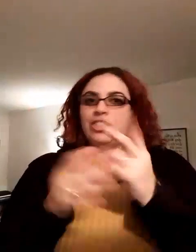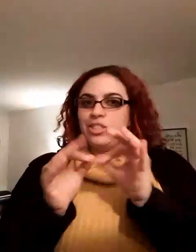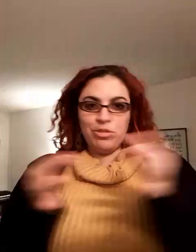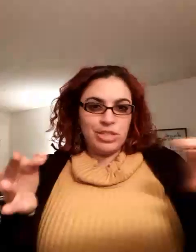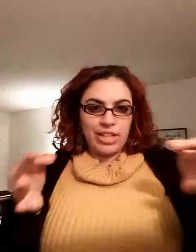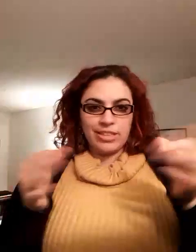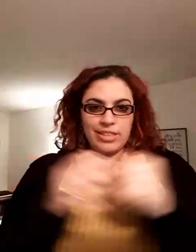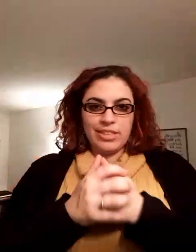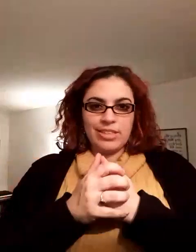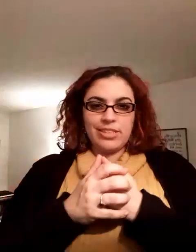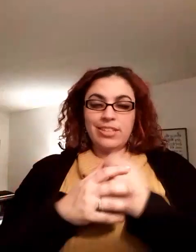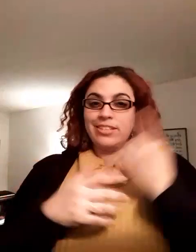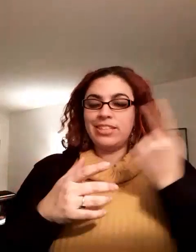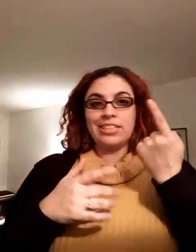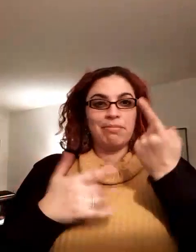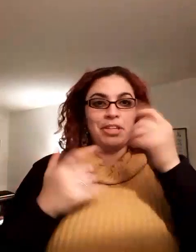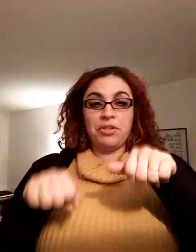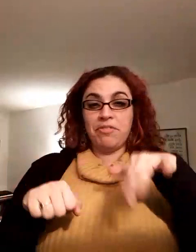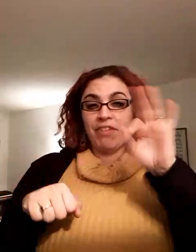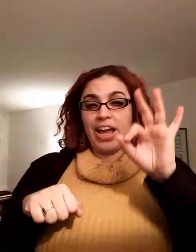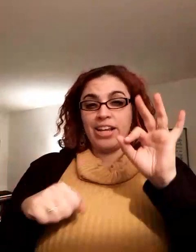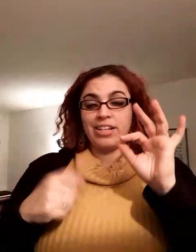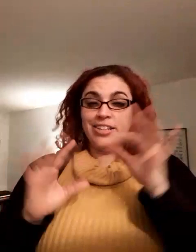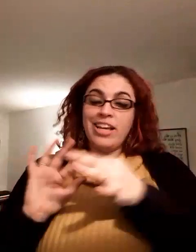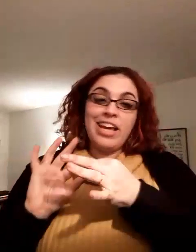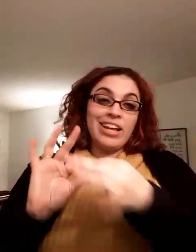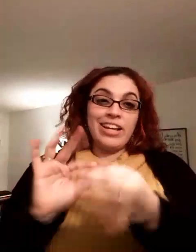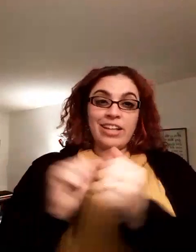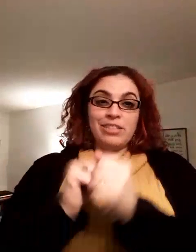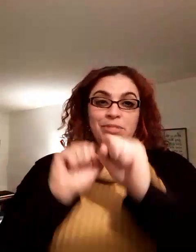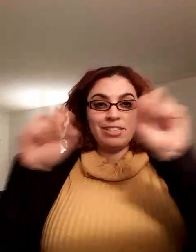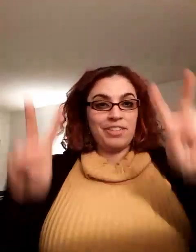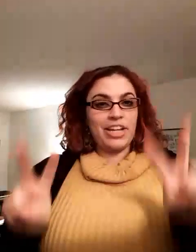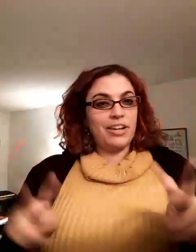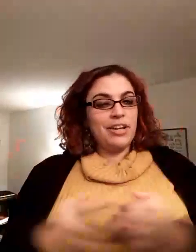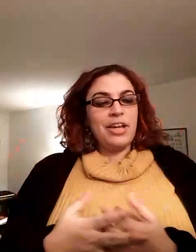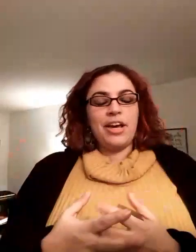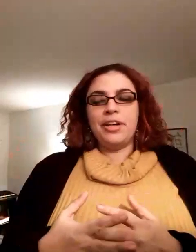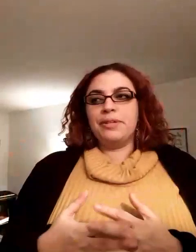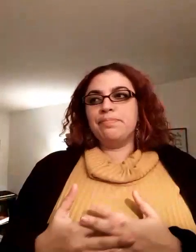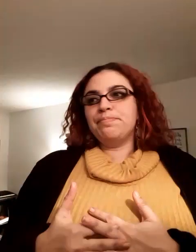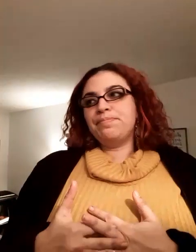2 sentences, something you can find connected with savanna.